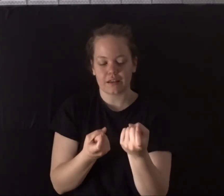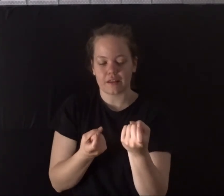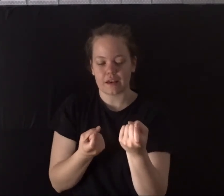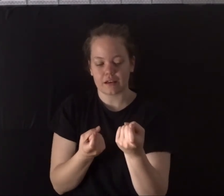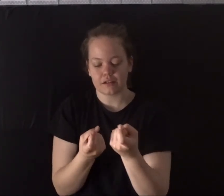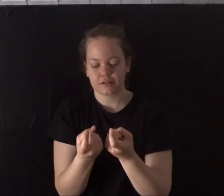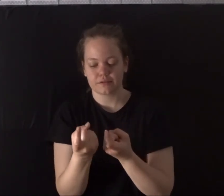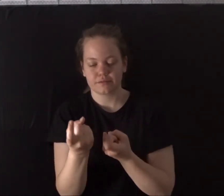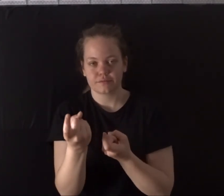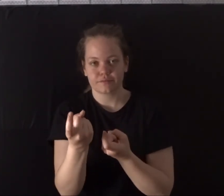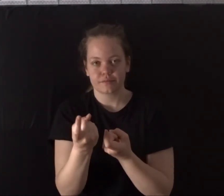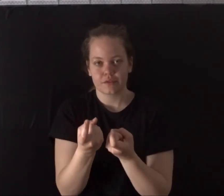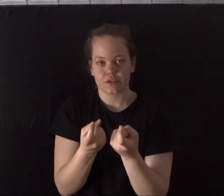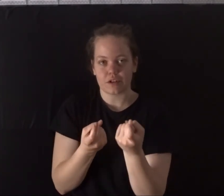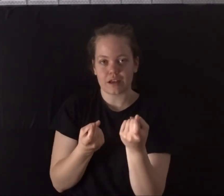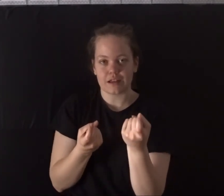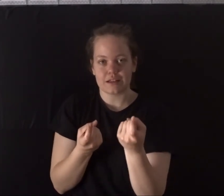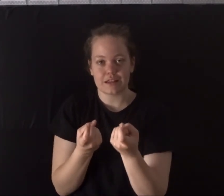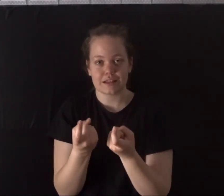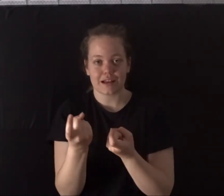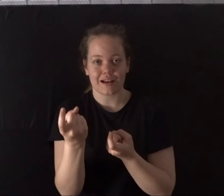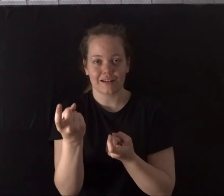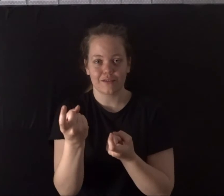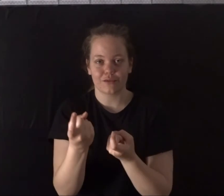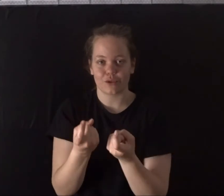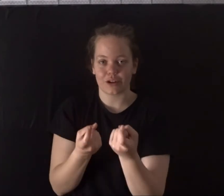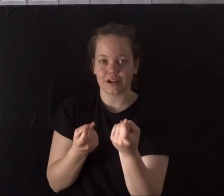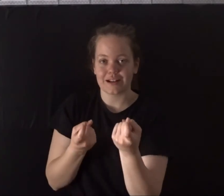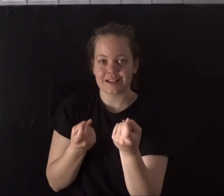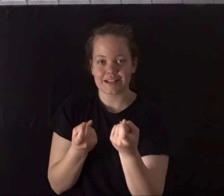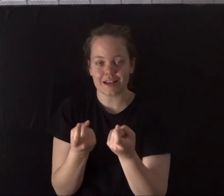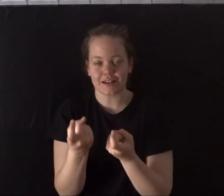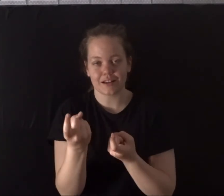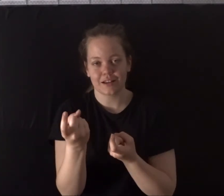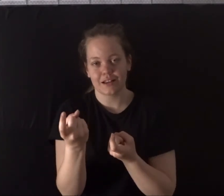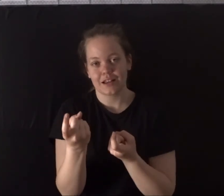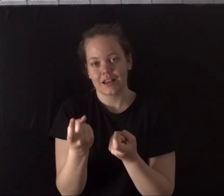that. So that is the sign for skating.